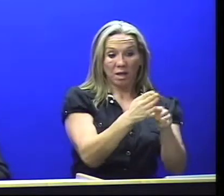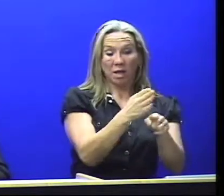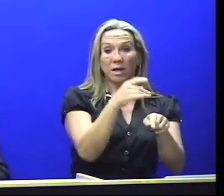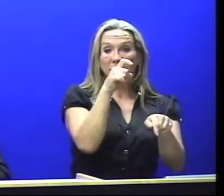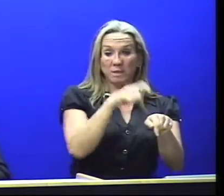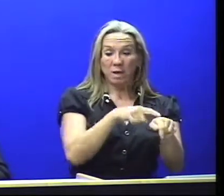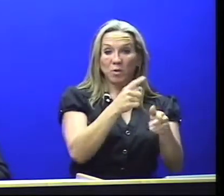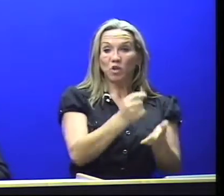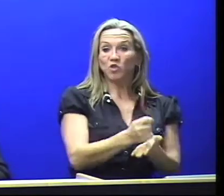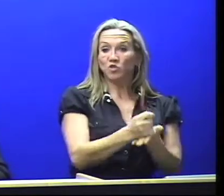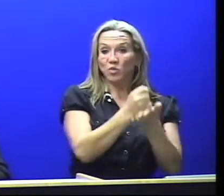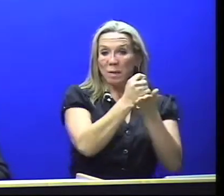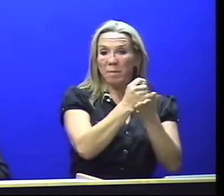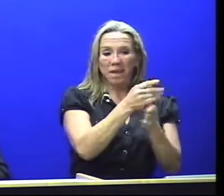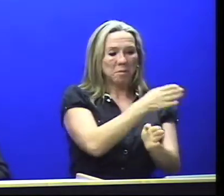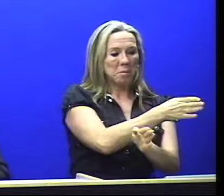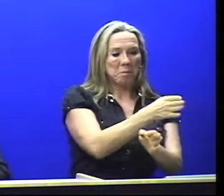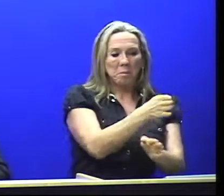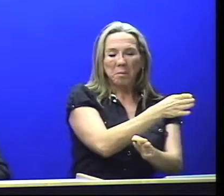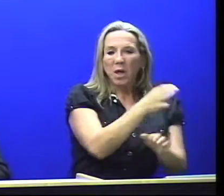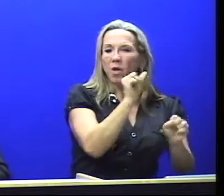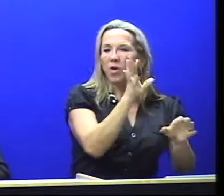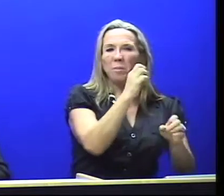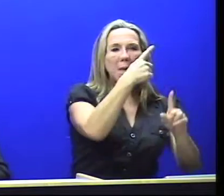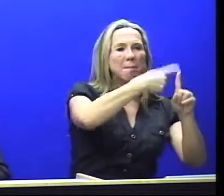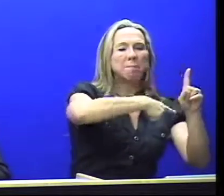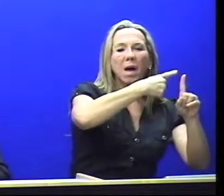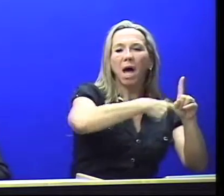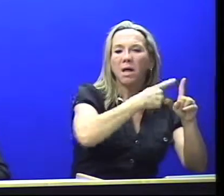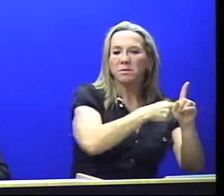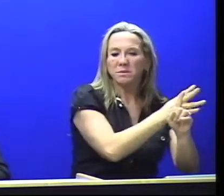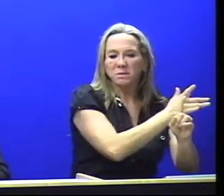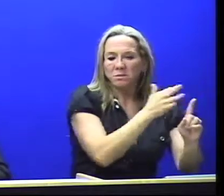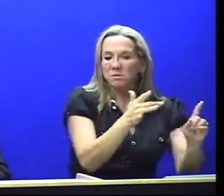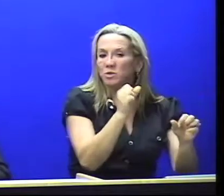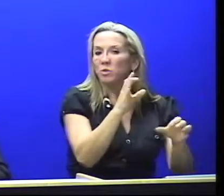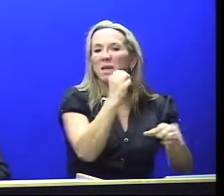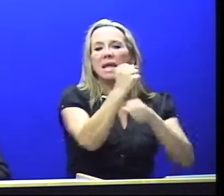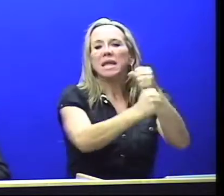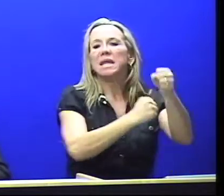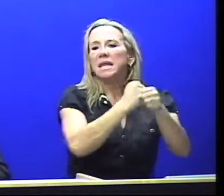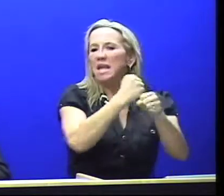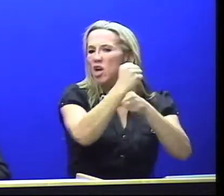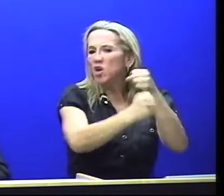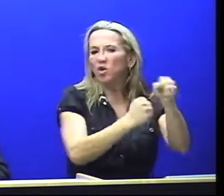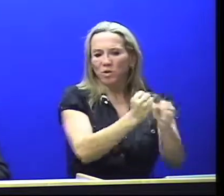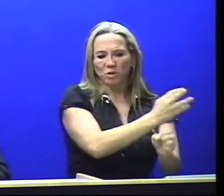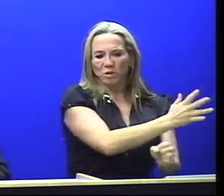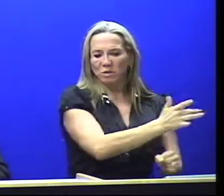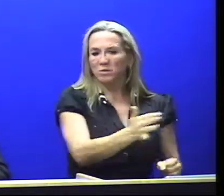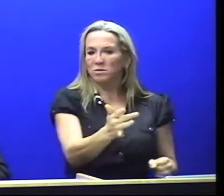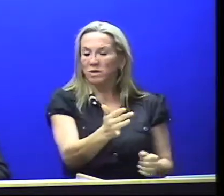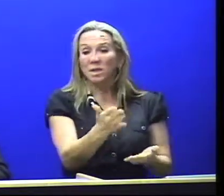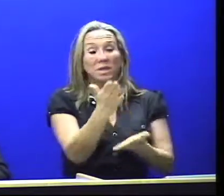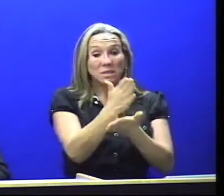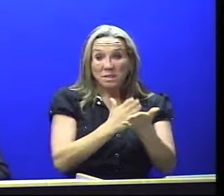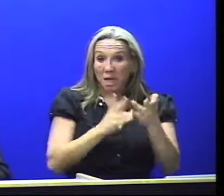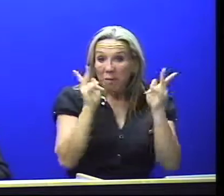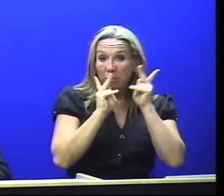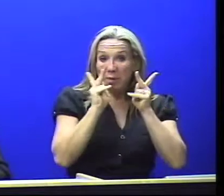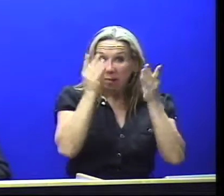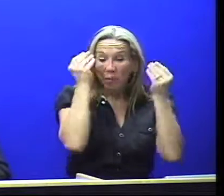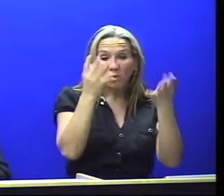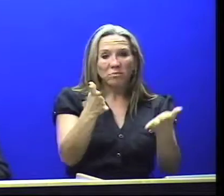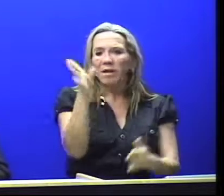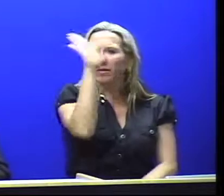is usually months to years of time. There are actually people who don't